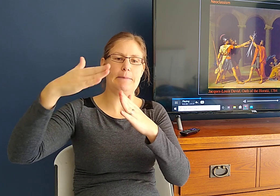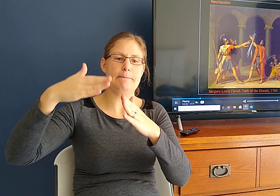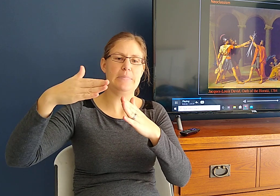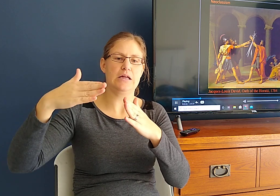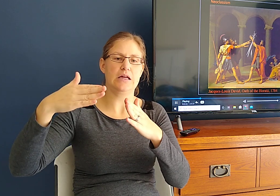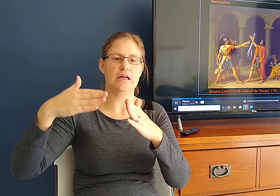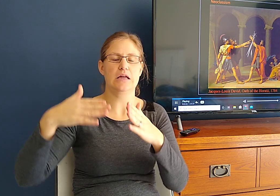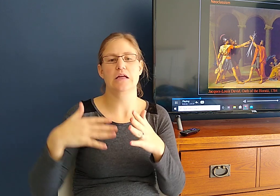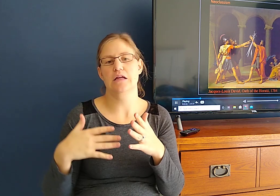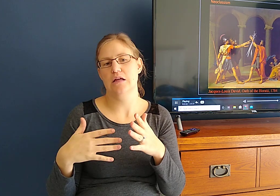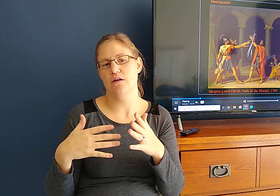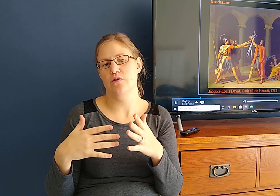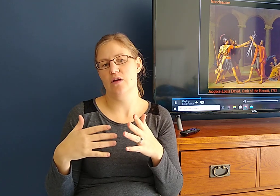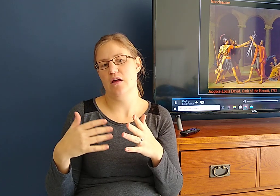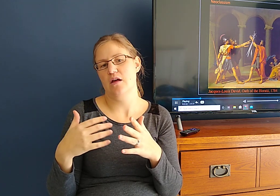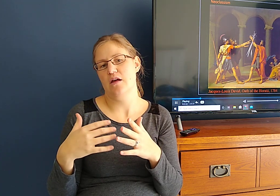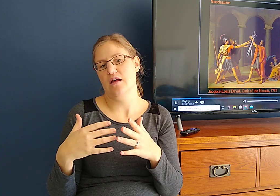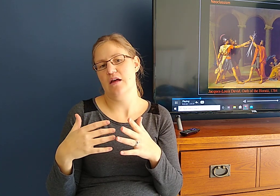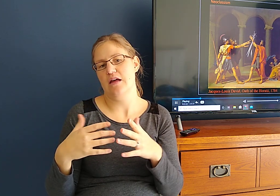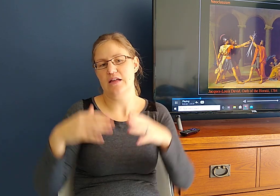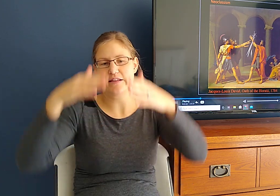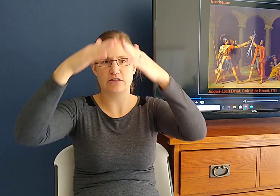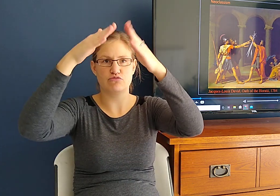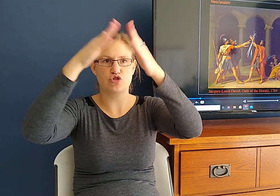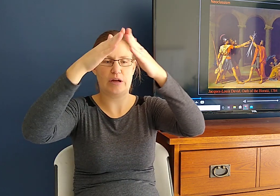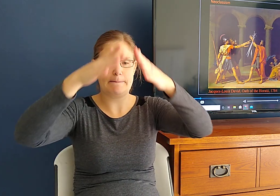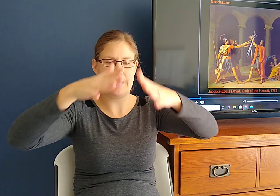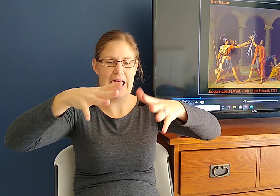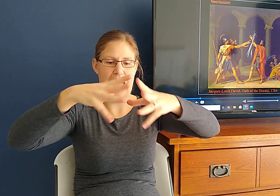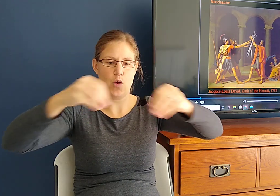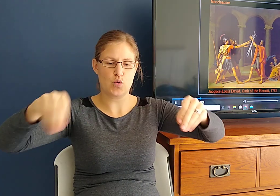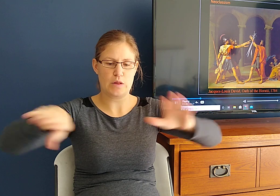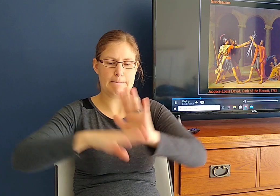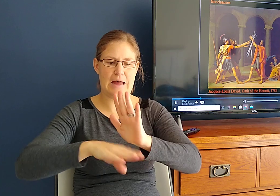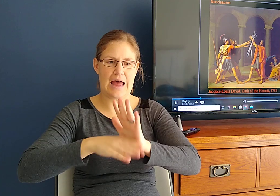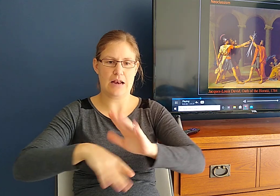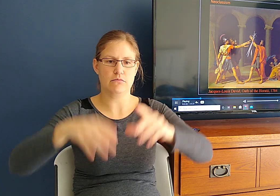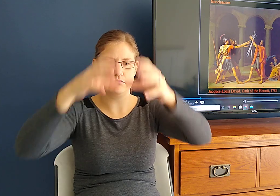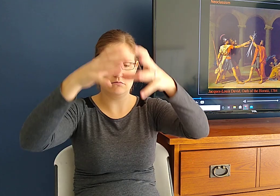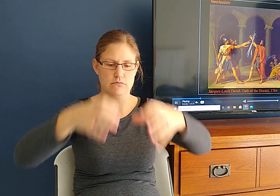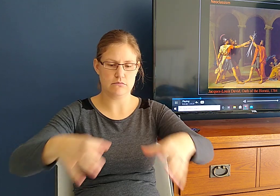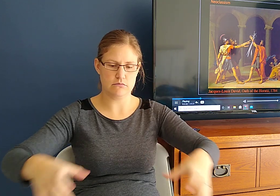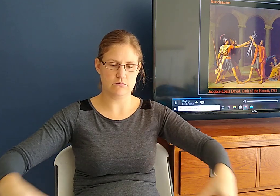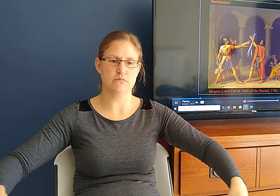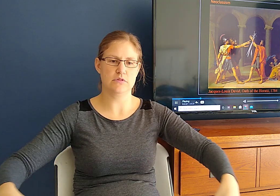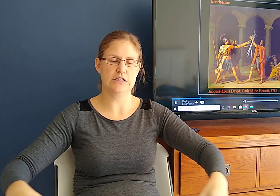that shape outward down to the bottoms, the external bottoms of the feet of the